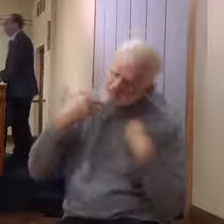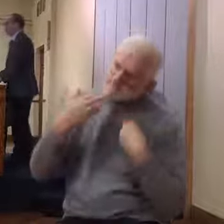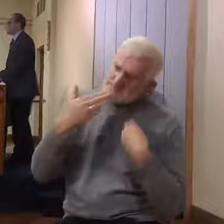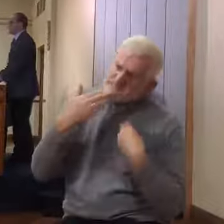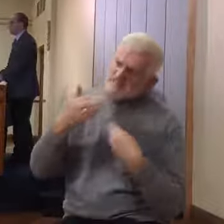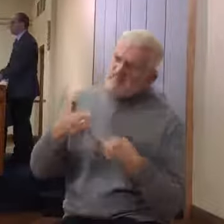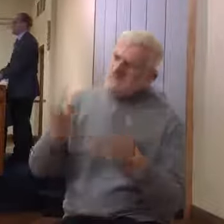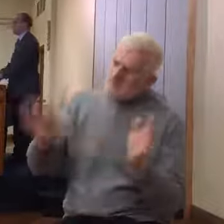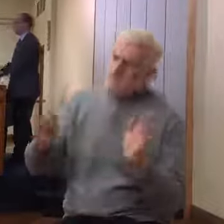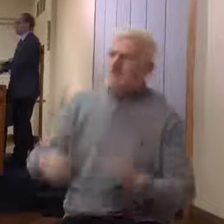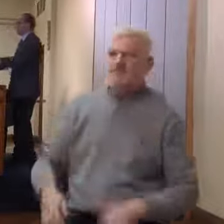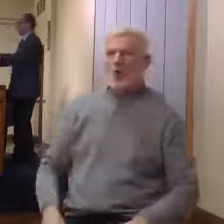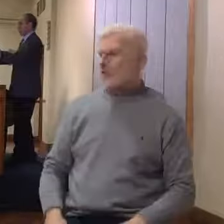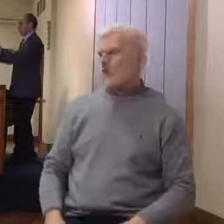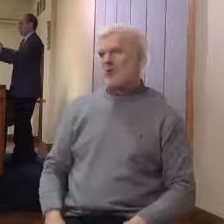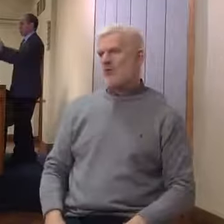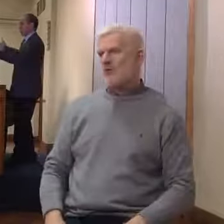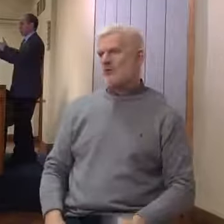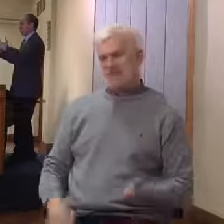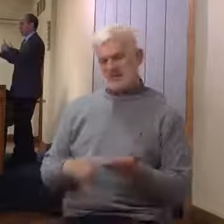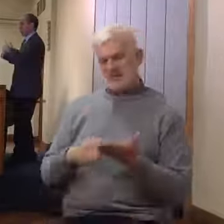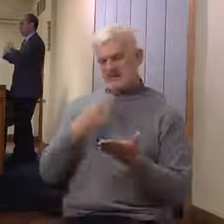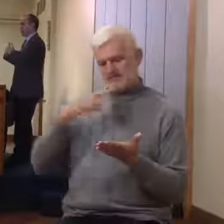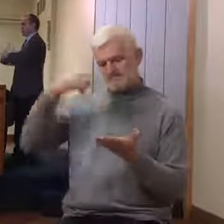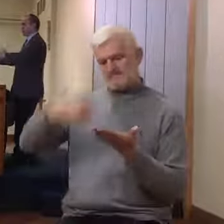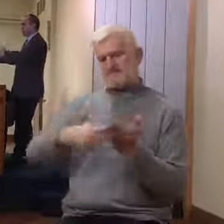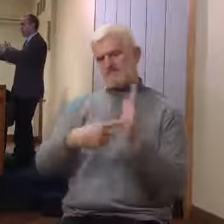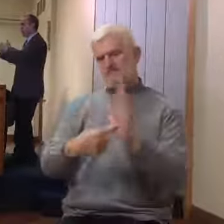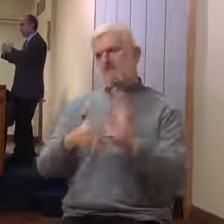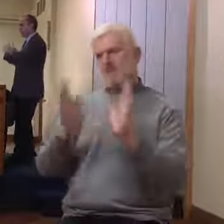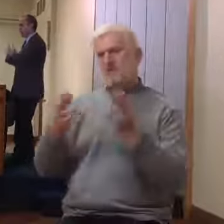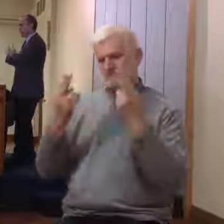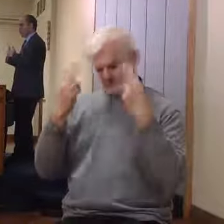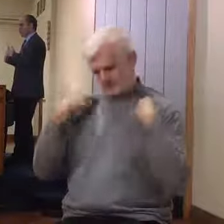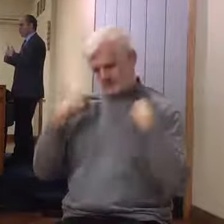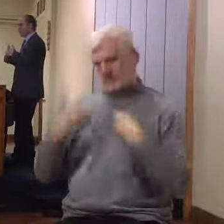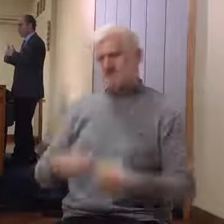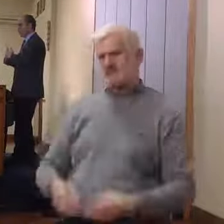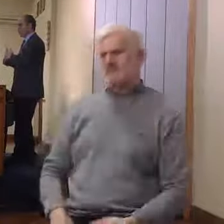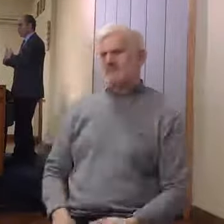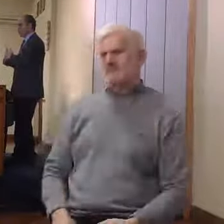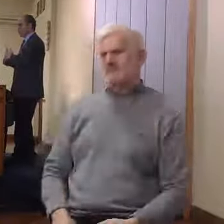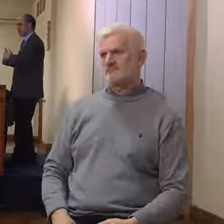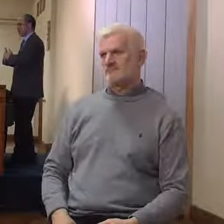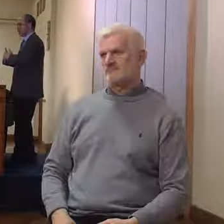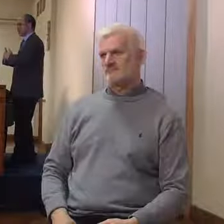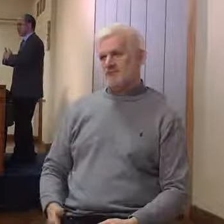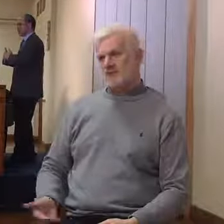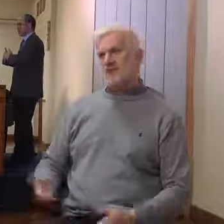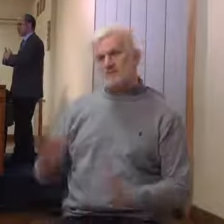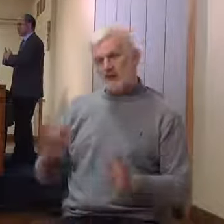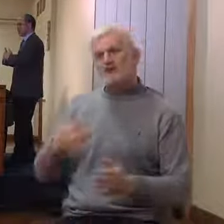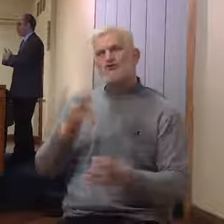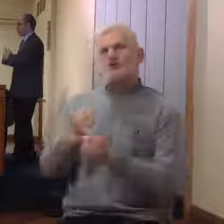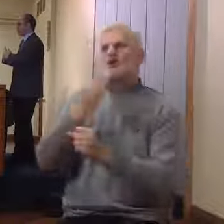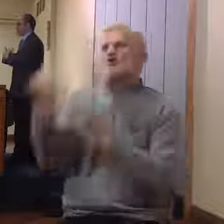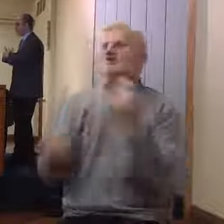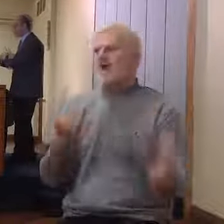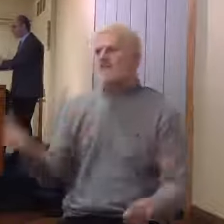do. Submit the reflection. You have to do it willingly, but